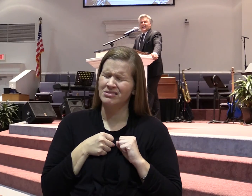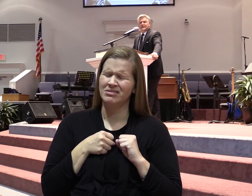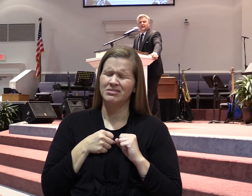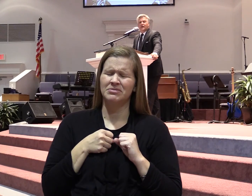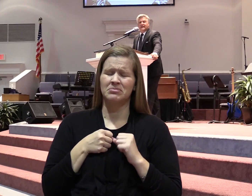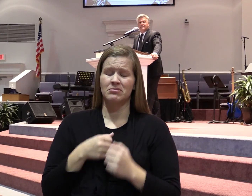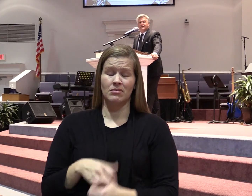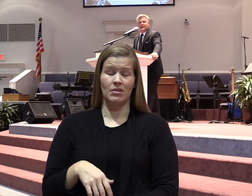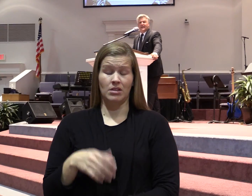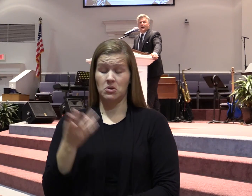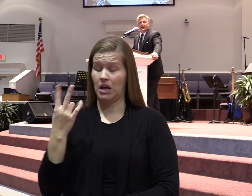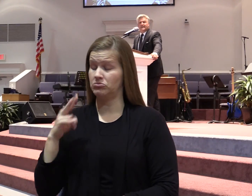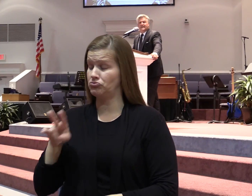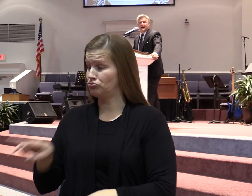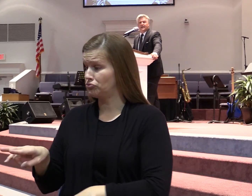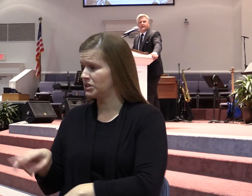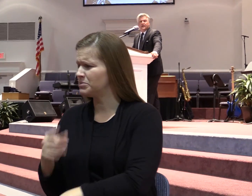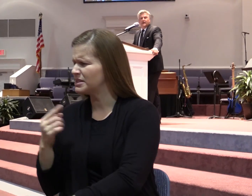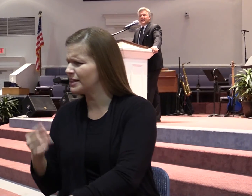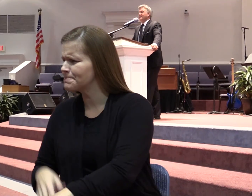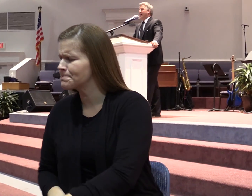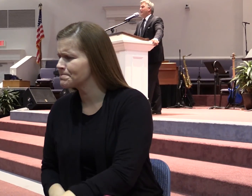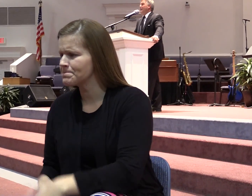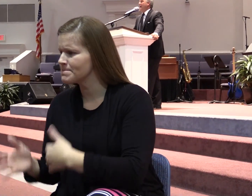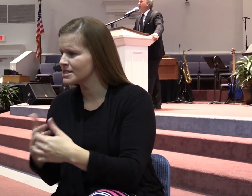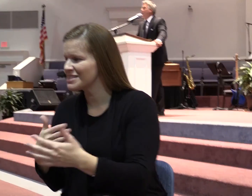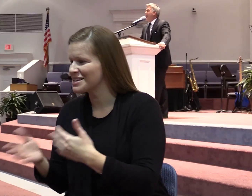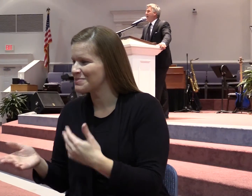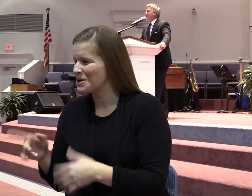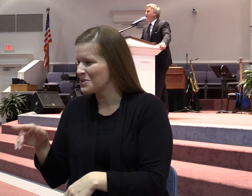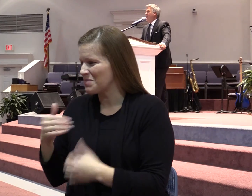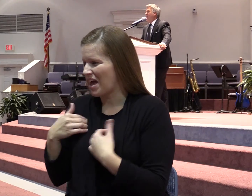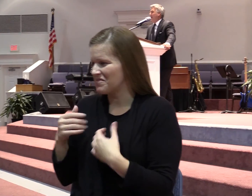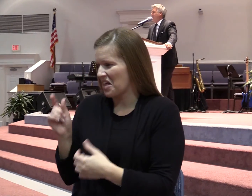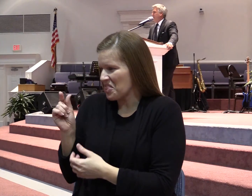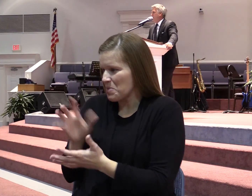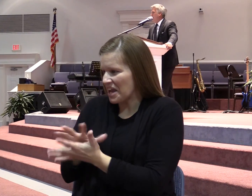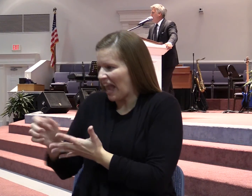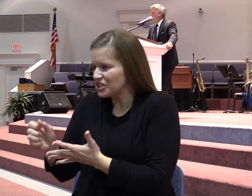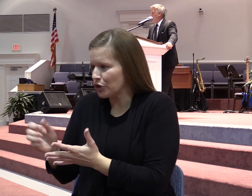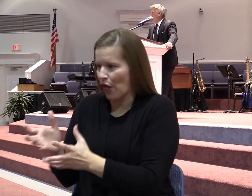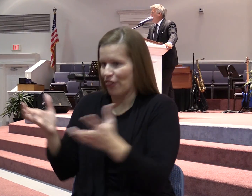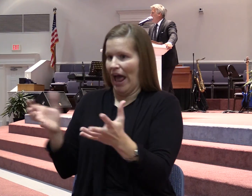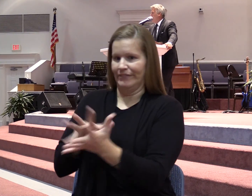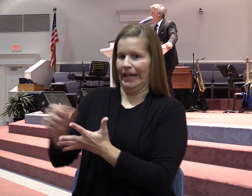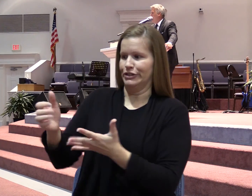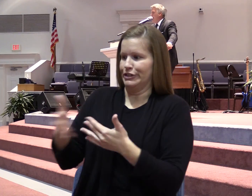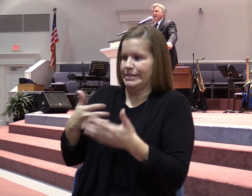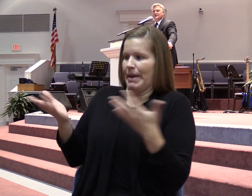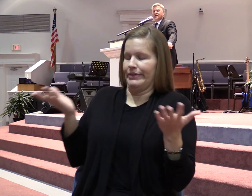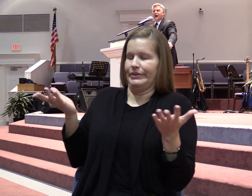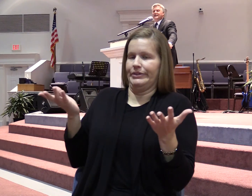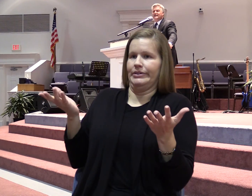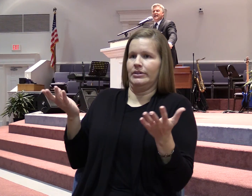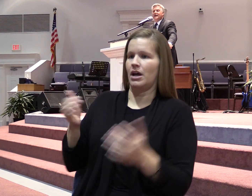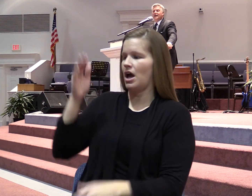And I simply looked at him in the front of that audience and said, it doesn't matter whether you have a little bit of cancer or a lot of cancer. That's right.